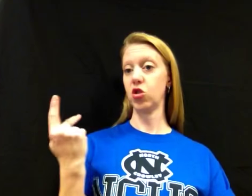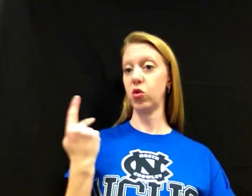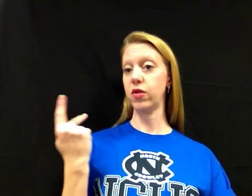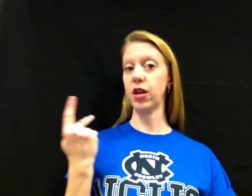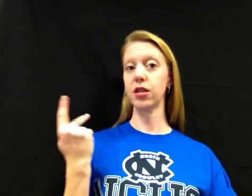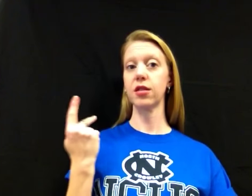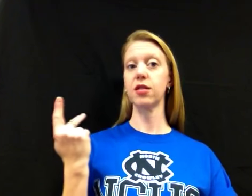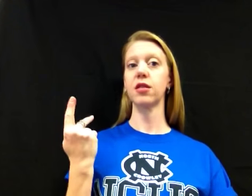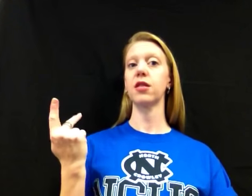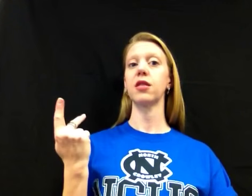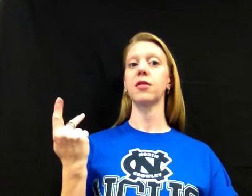of us.